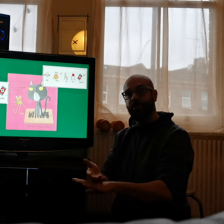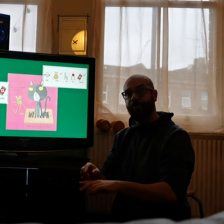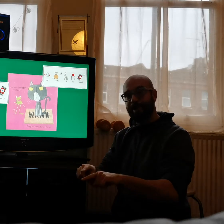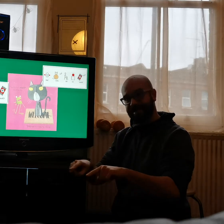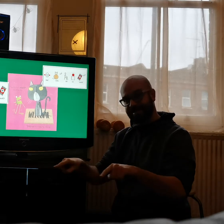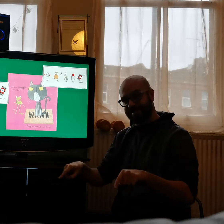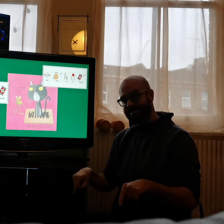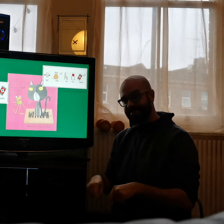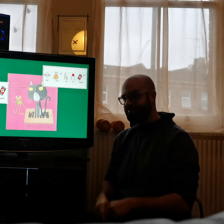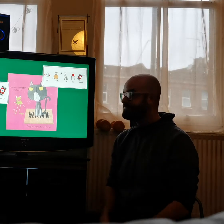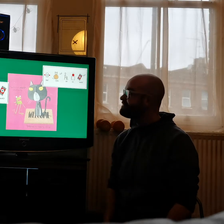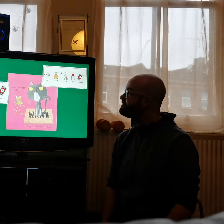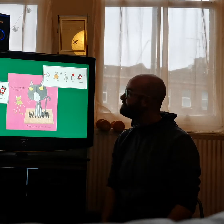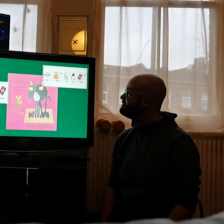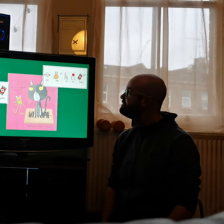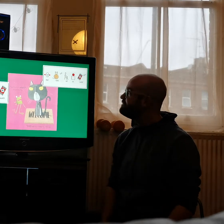on mats.